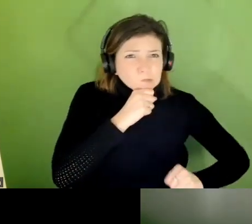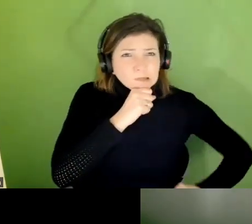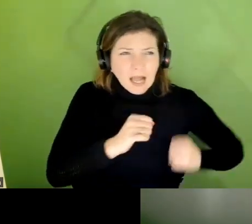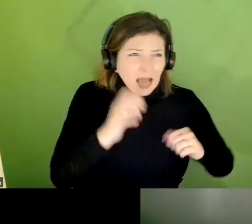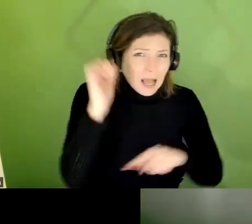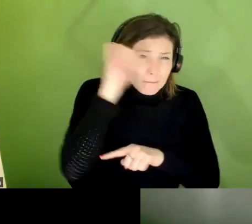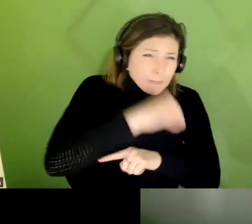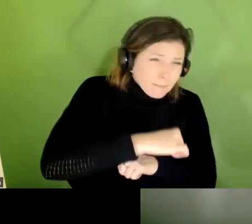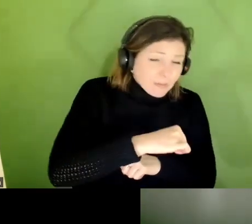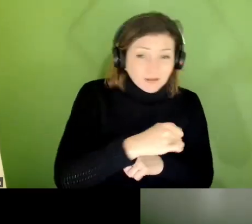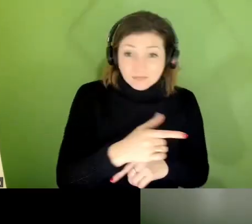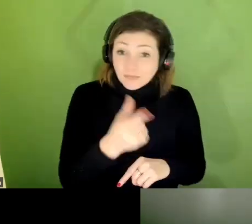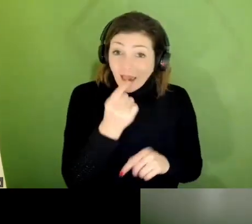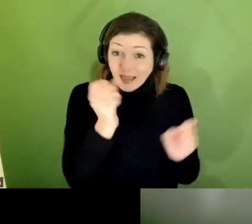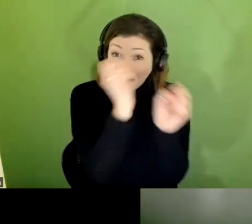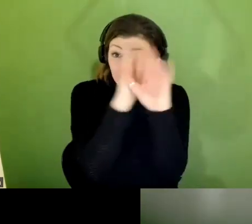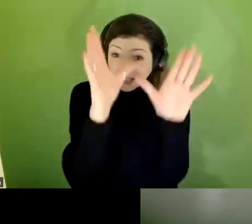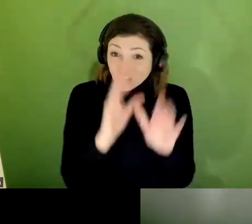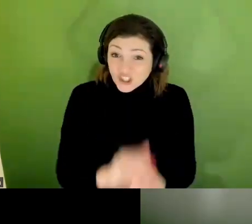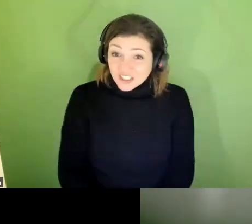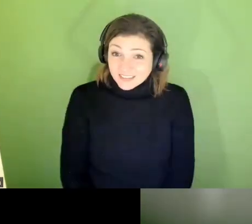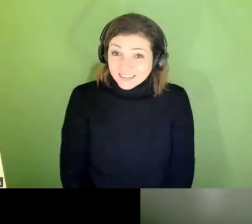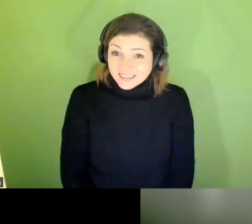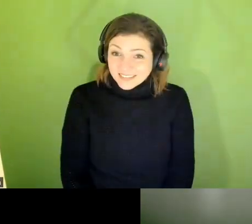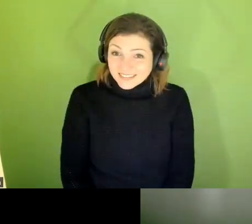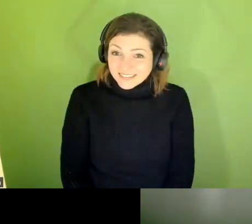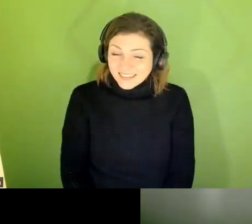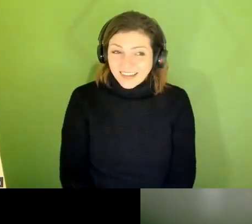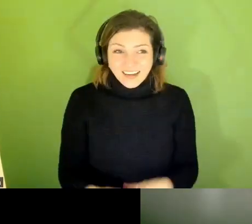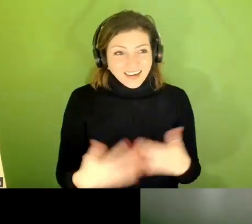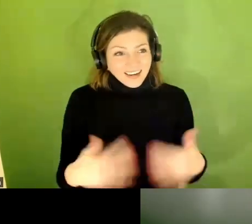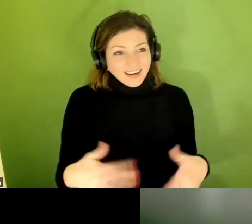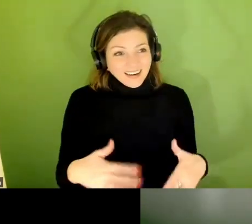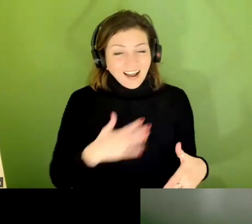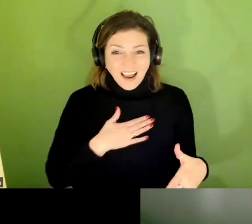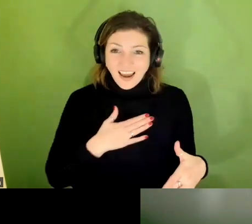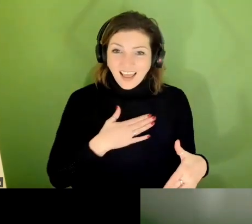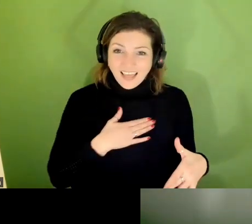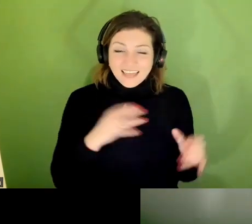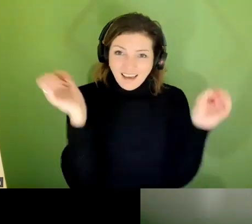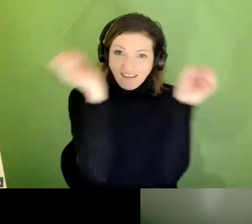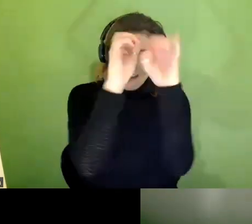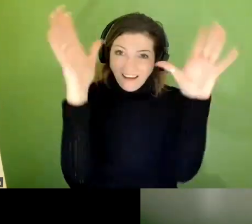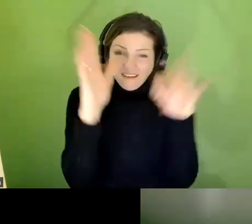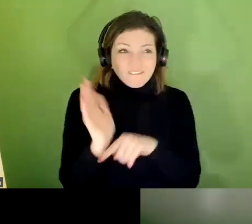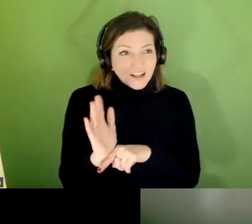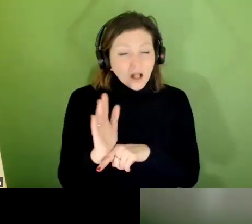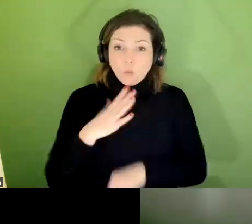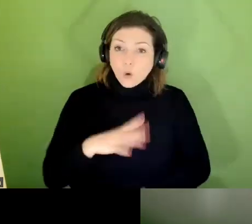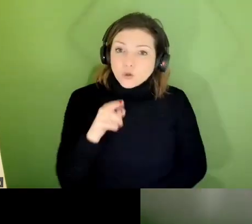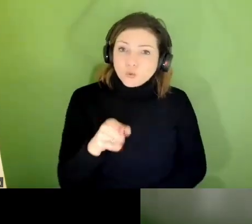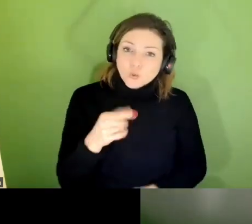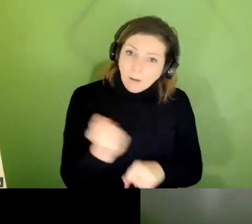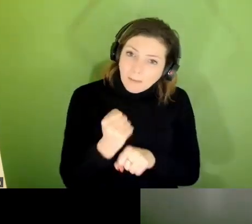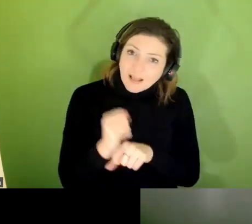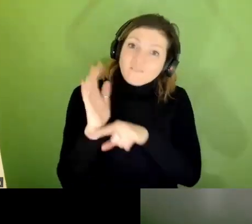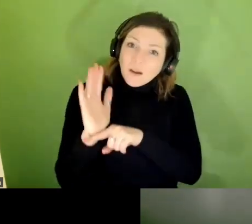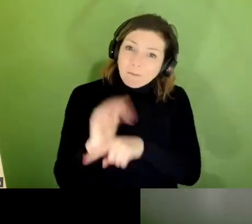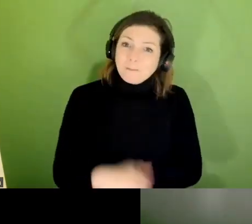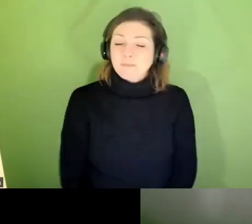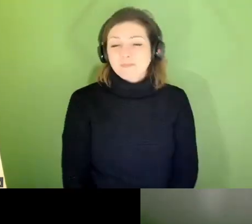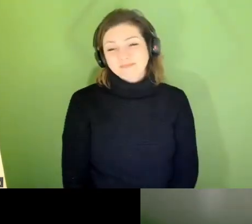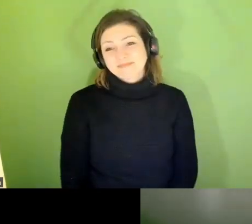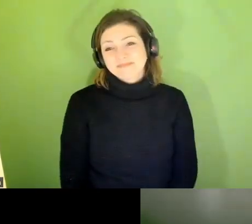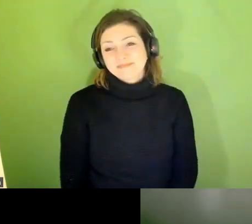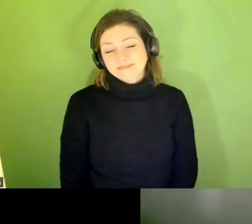me. And let's get these movies made. Come on, let's let that be the next thing that we do. Please don't forget